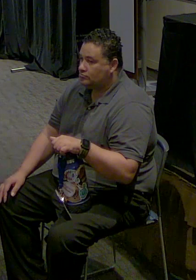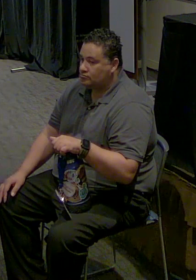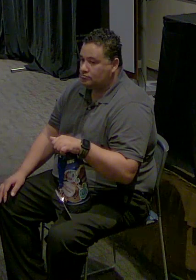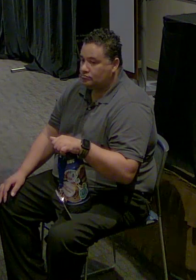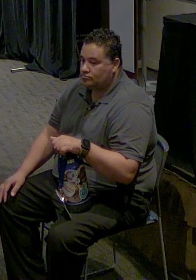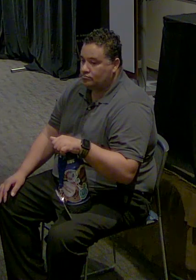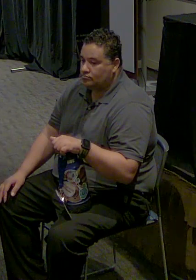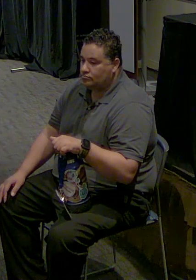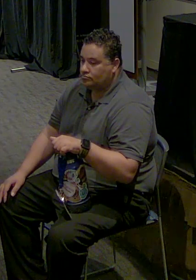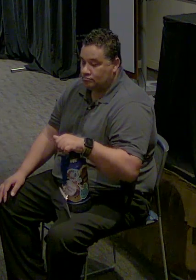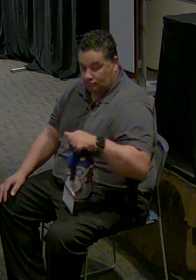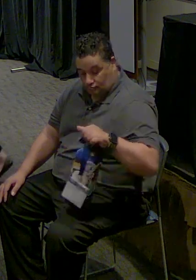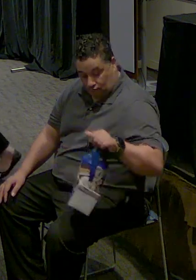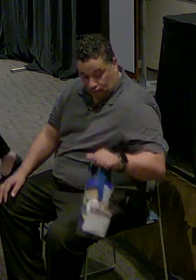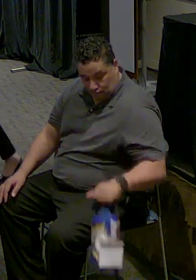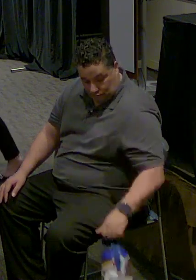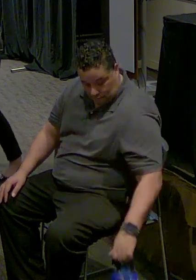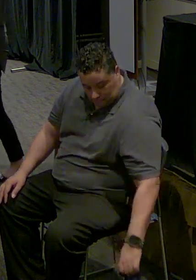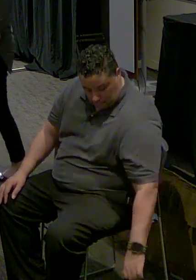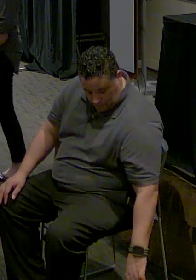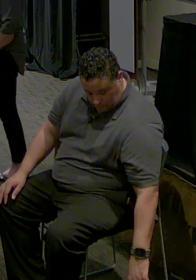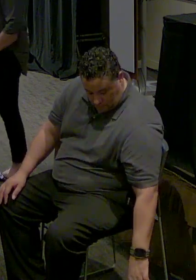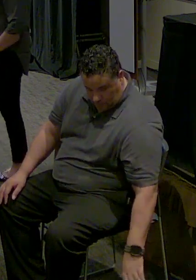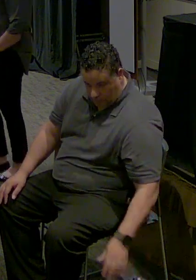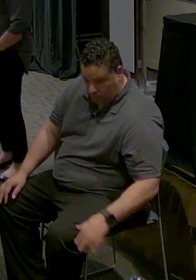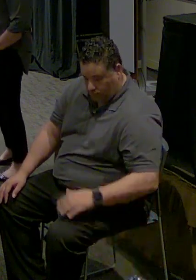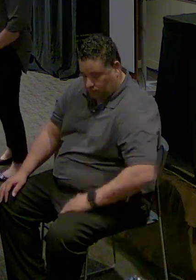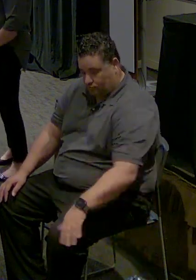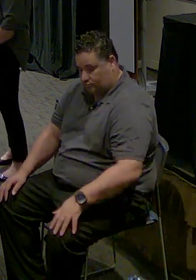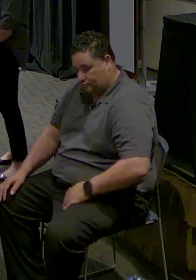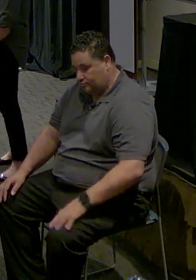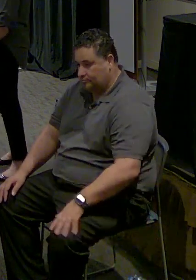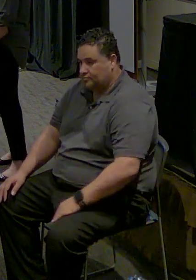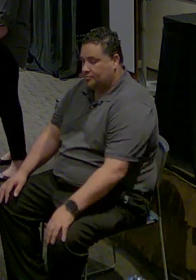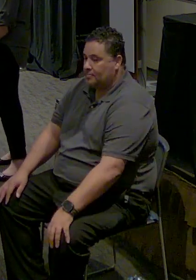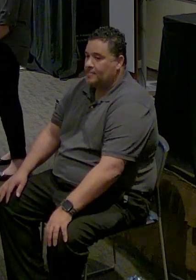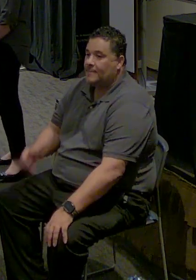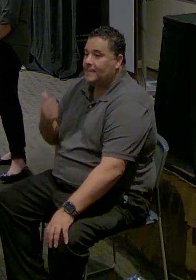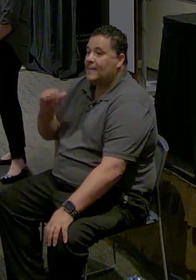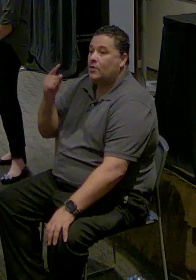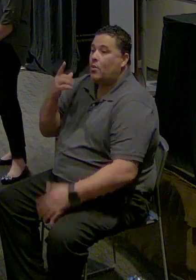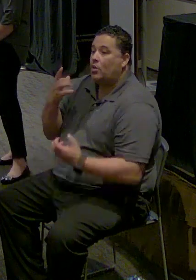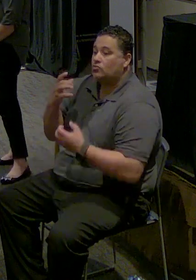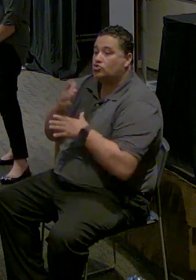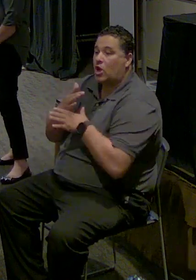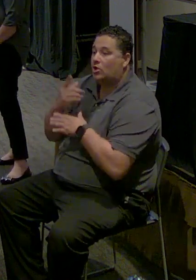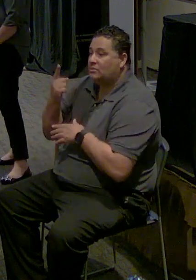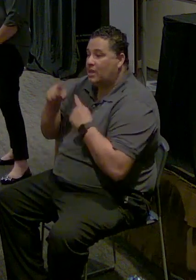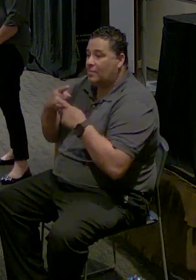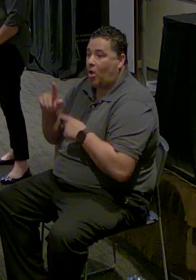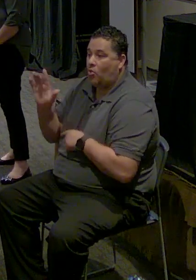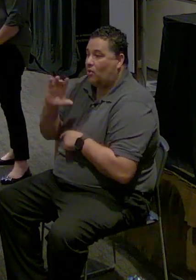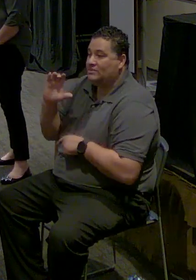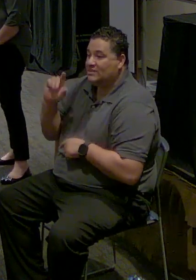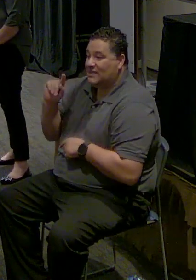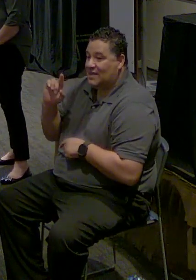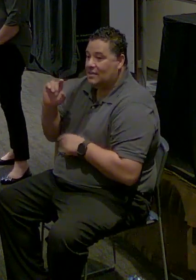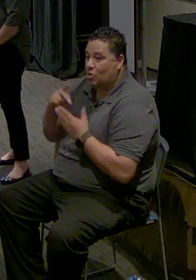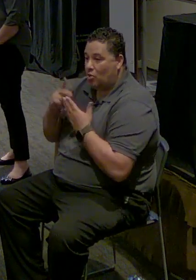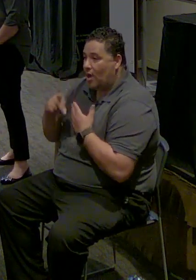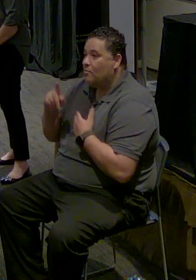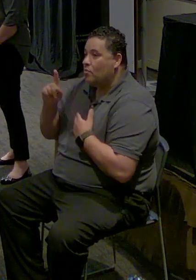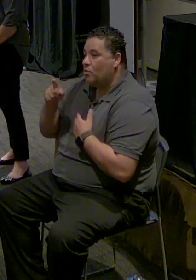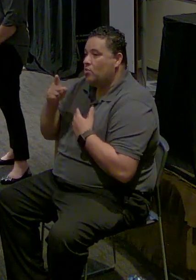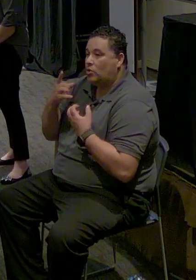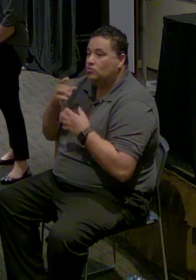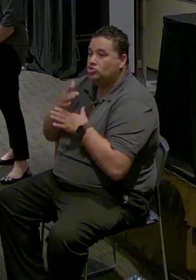Would anyone like to share something about your CTE program that you could compare data points or you would be interested in?